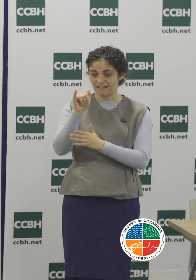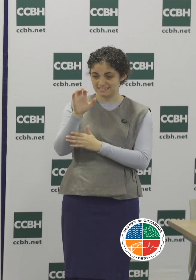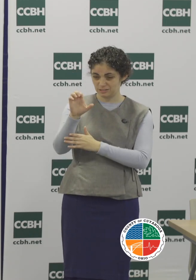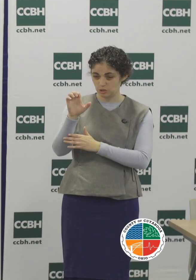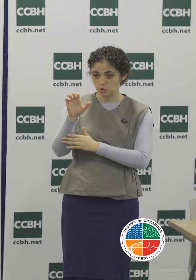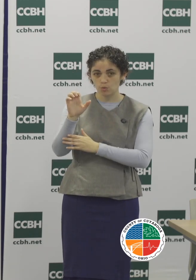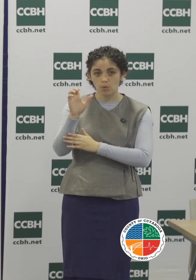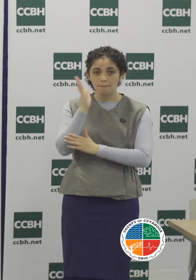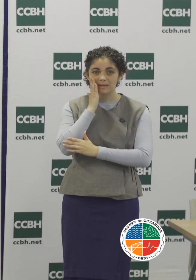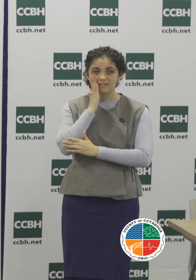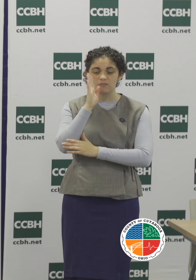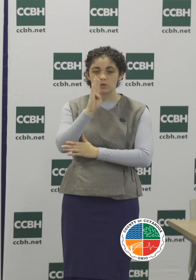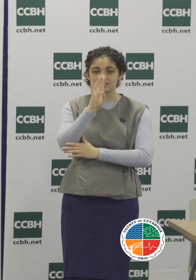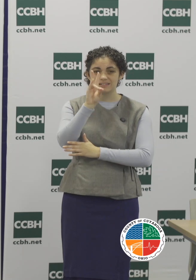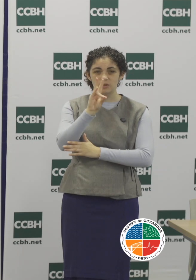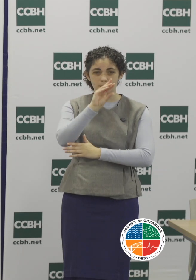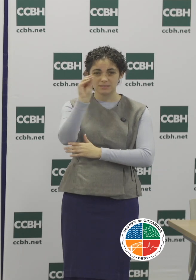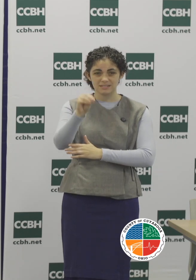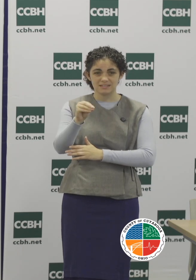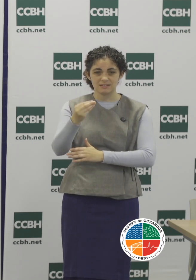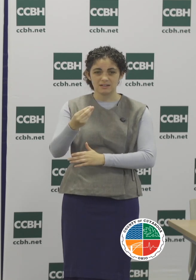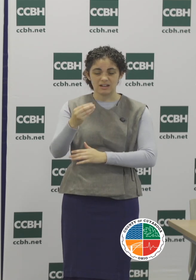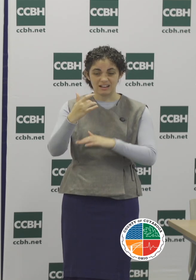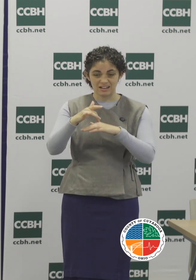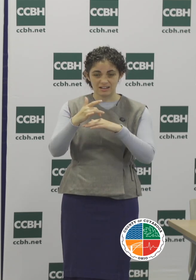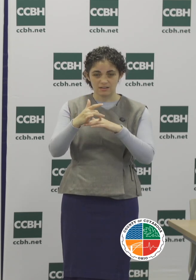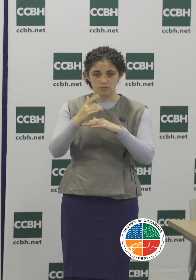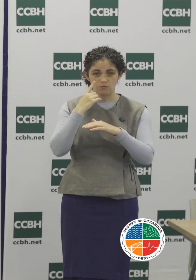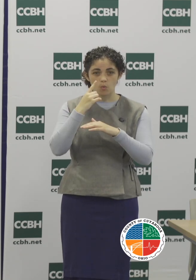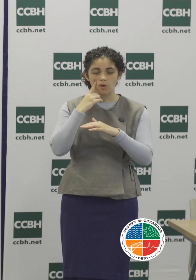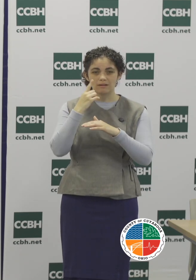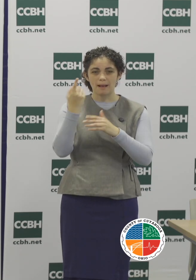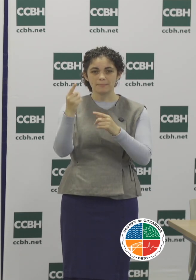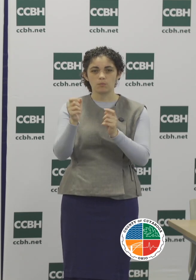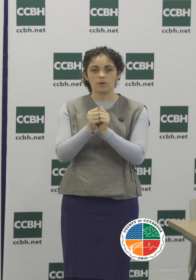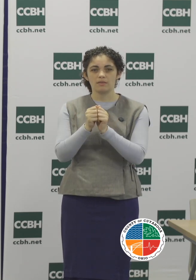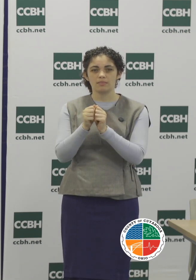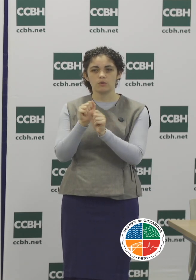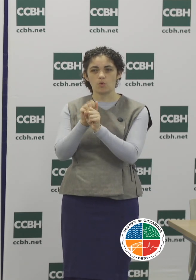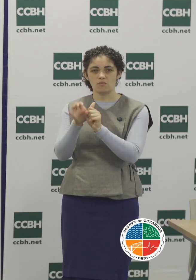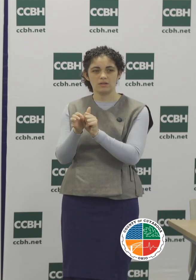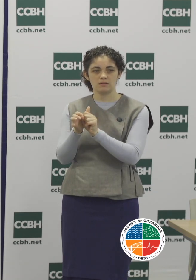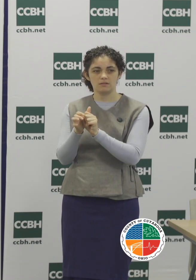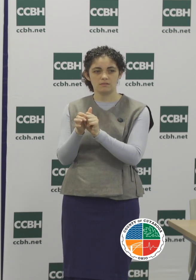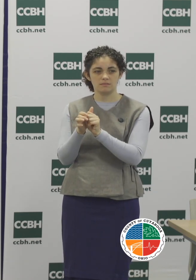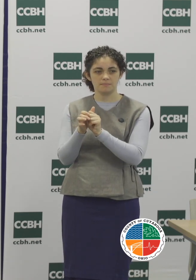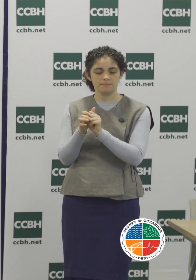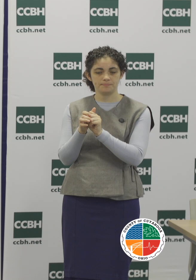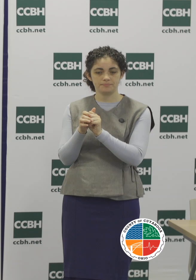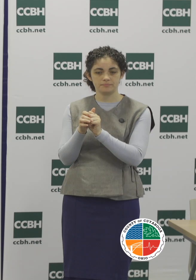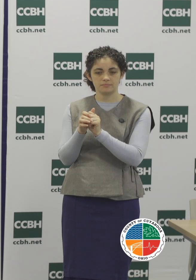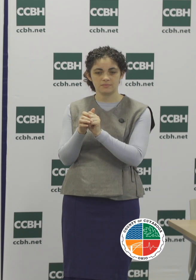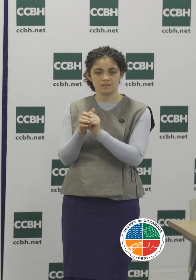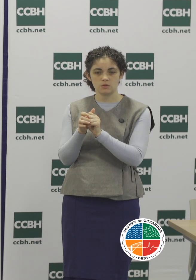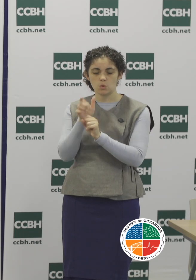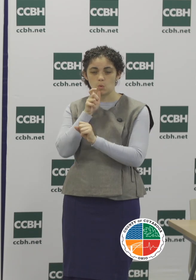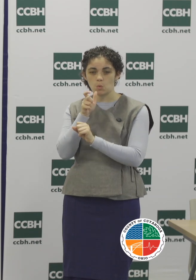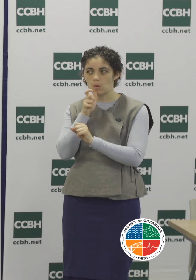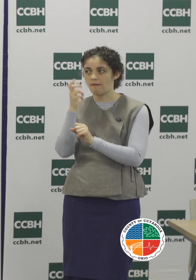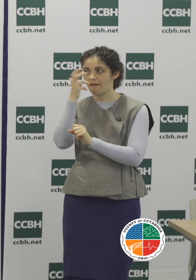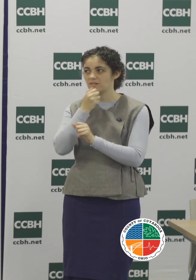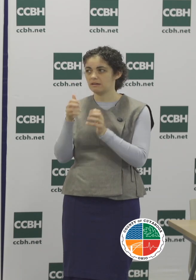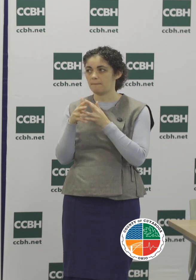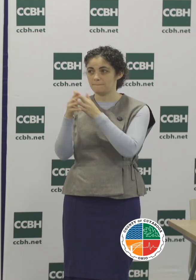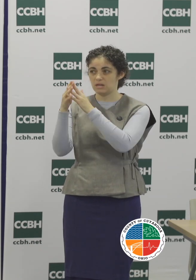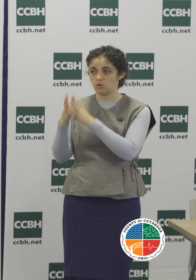beds, 47% of those are occupied for COVID by those that are African